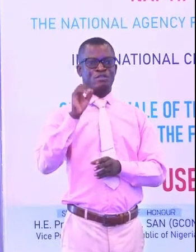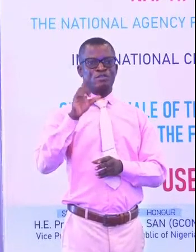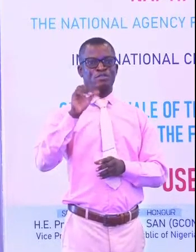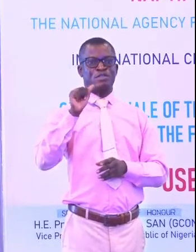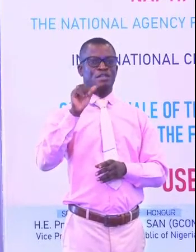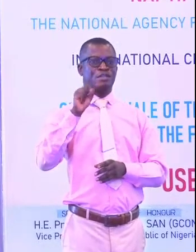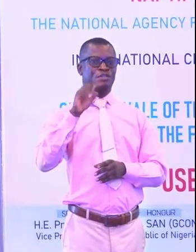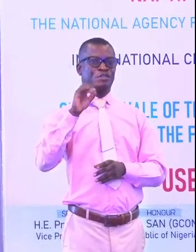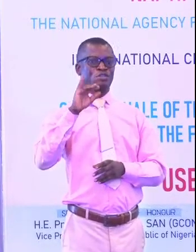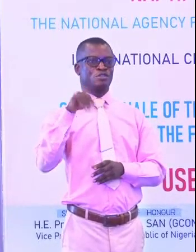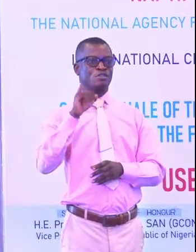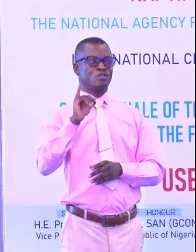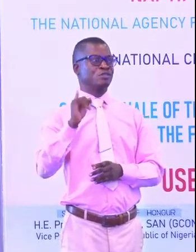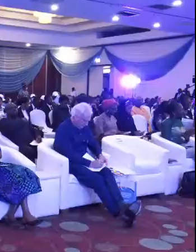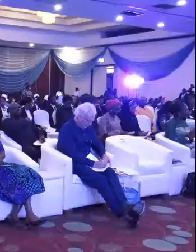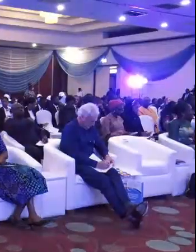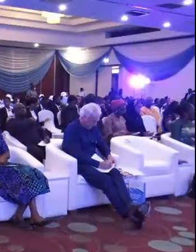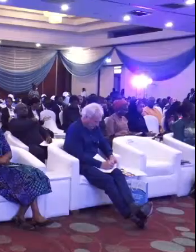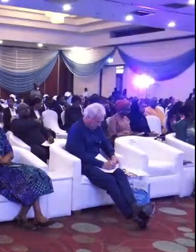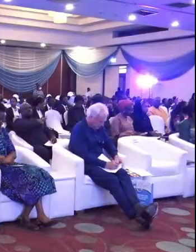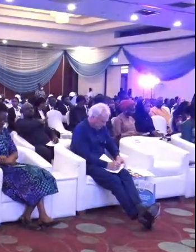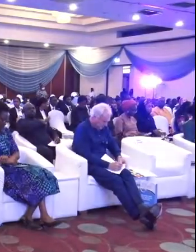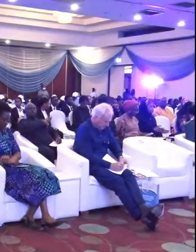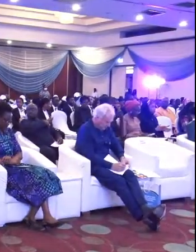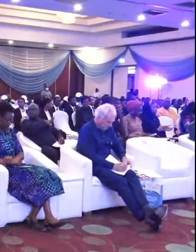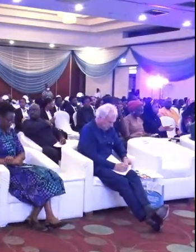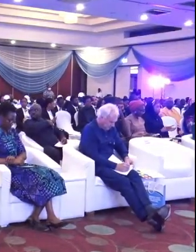is the director. You're welcome.